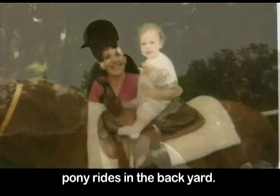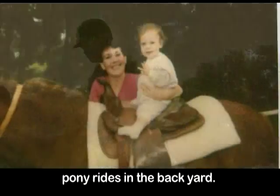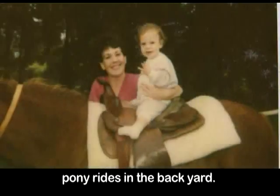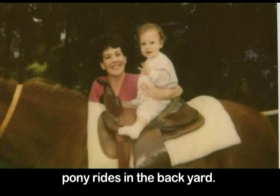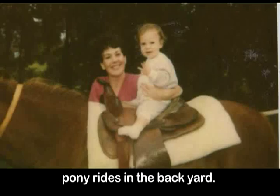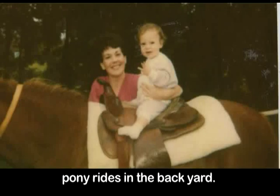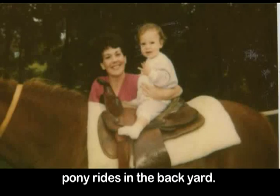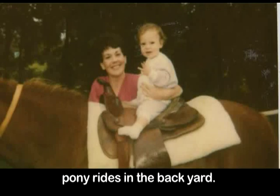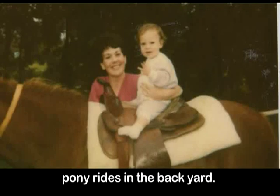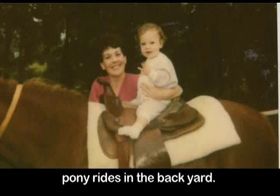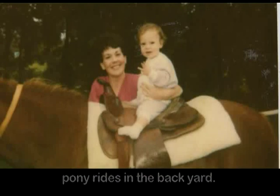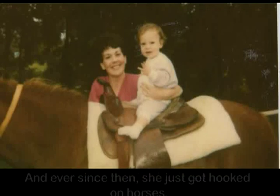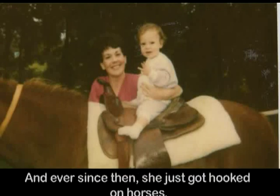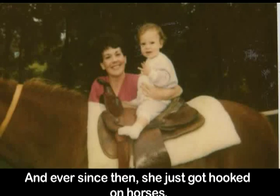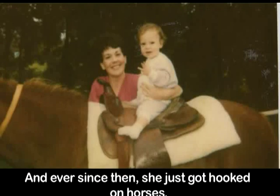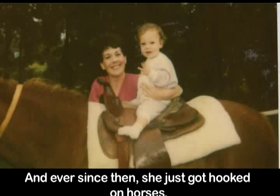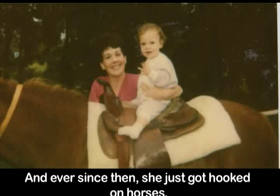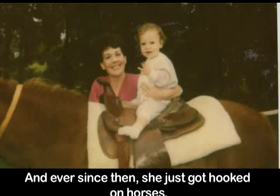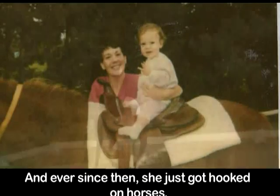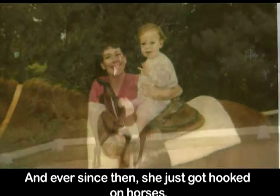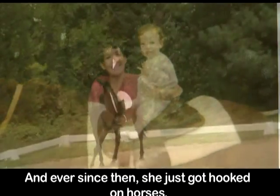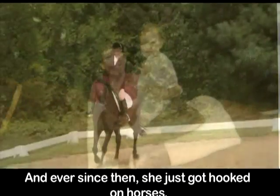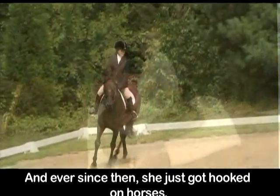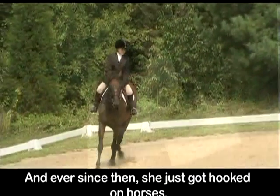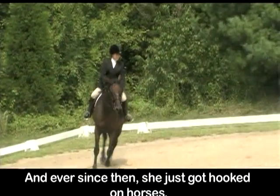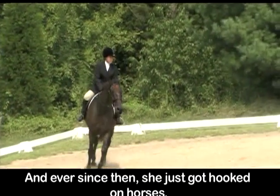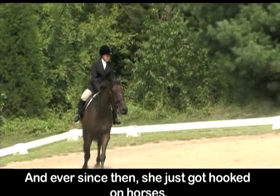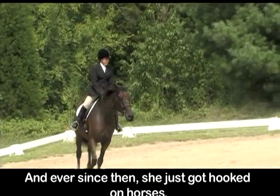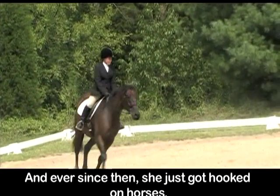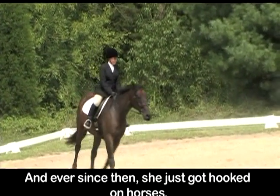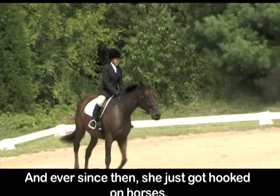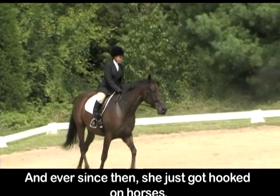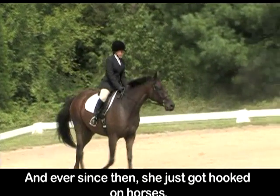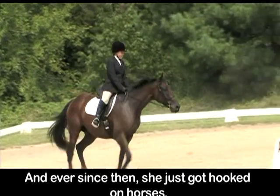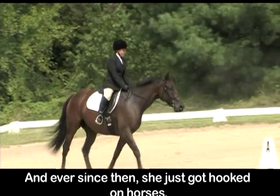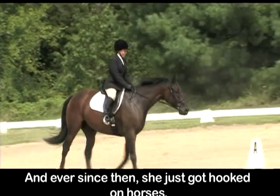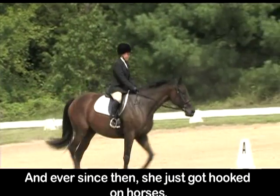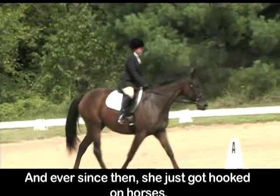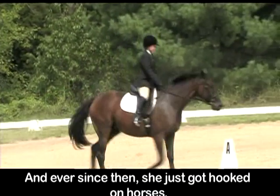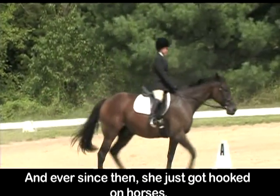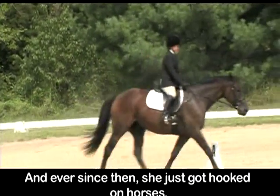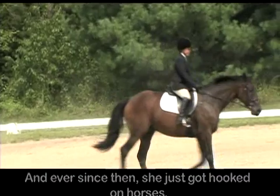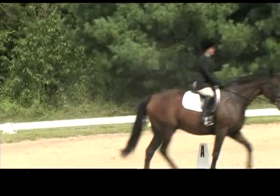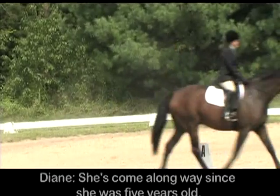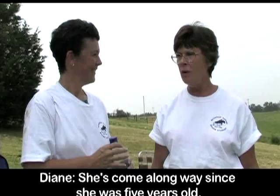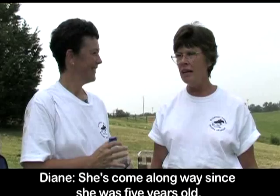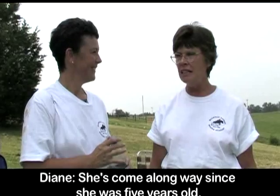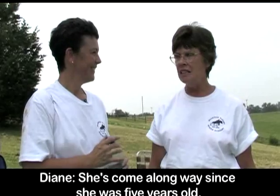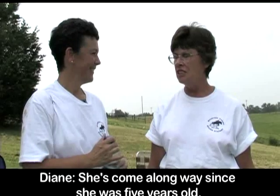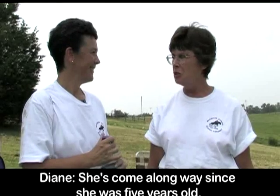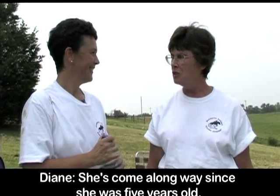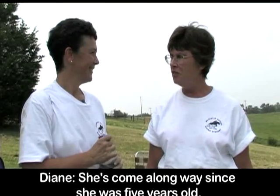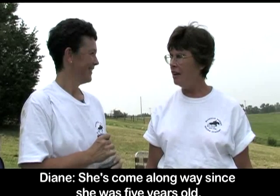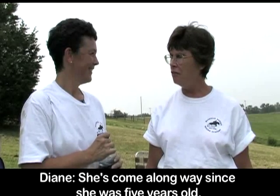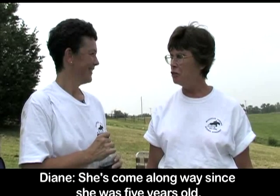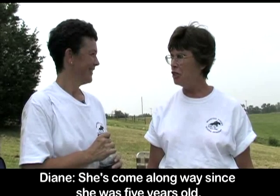rides in the backyard. And ever since then, she just got hooked on horses. She's come a long way since she was 5 years